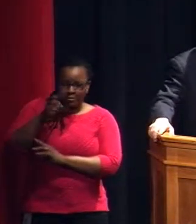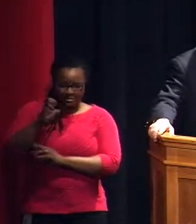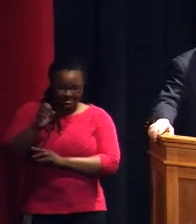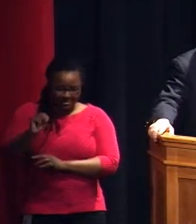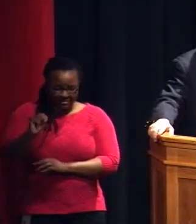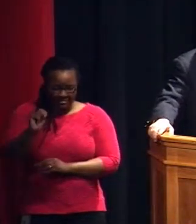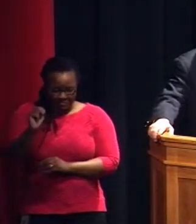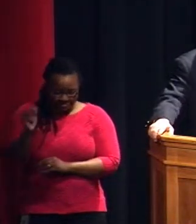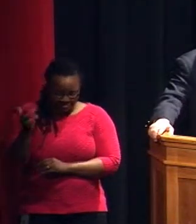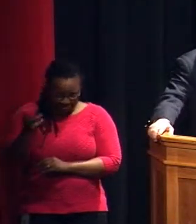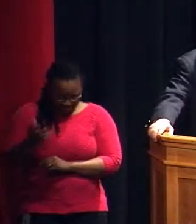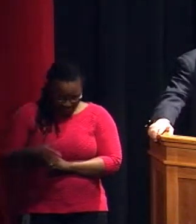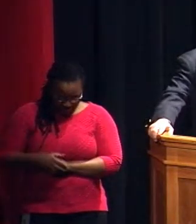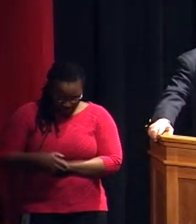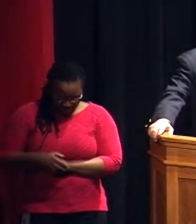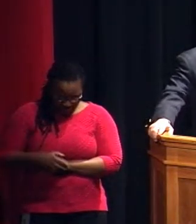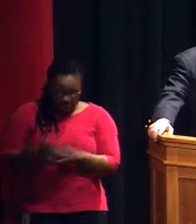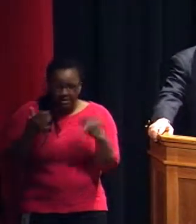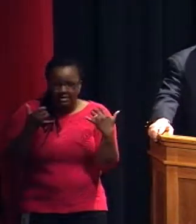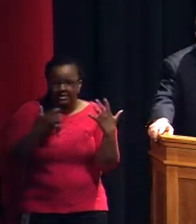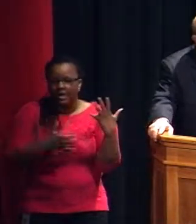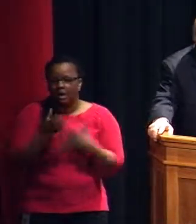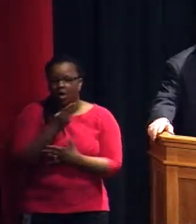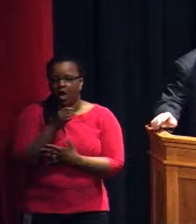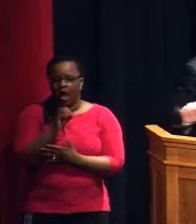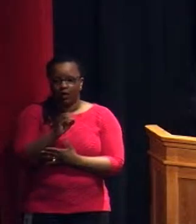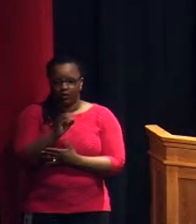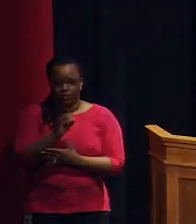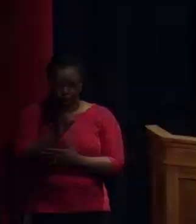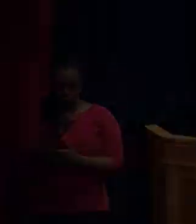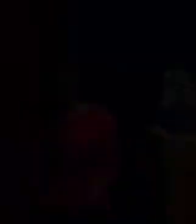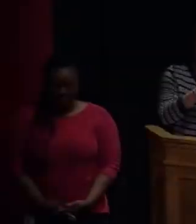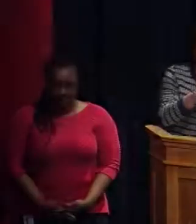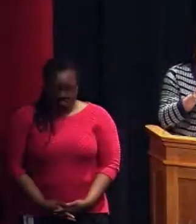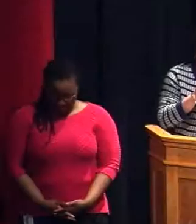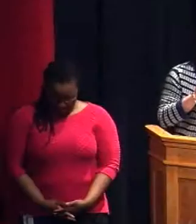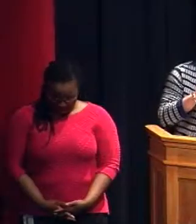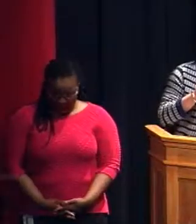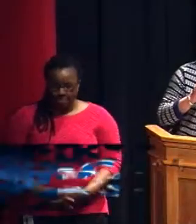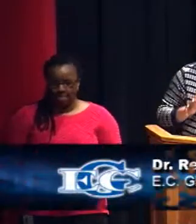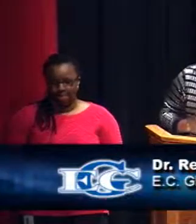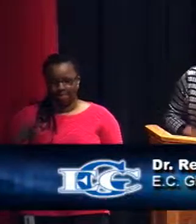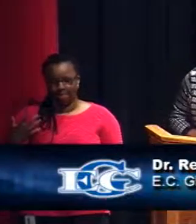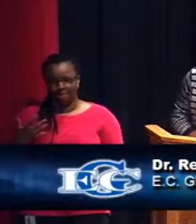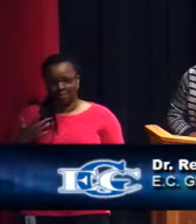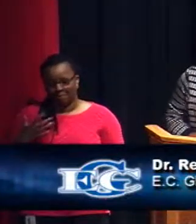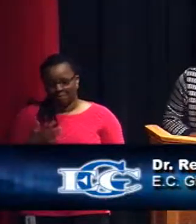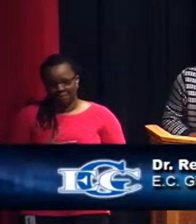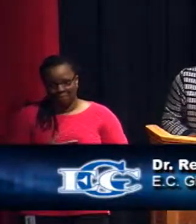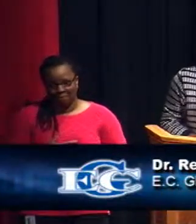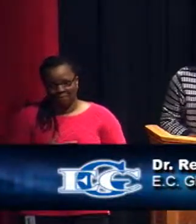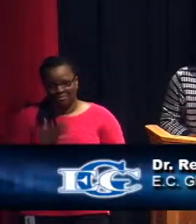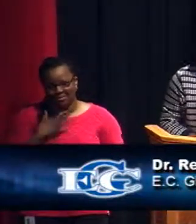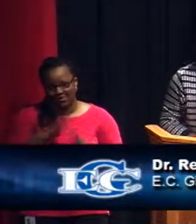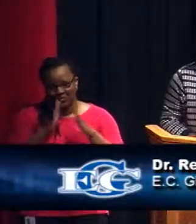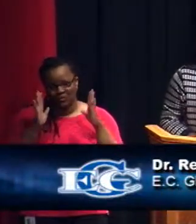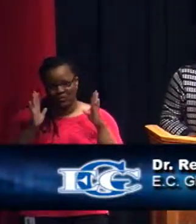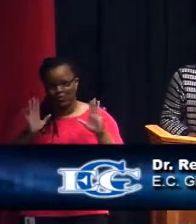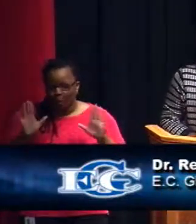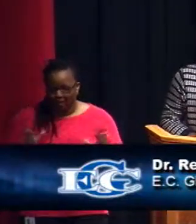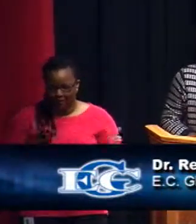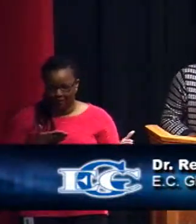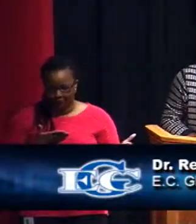will represent the family with her comments. Wow, that was a wonderful introduction,